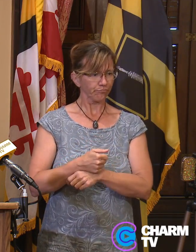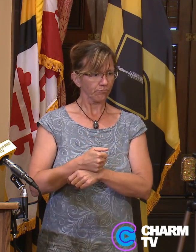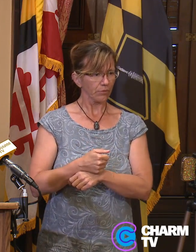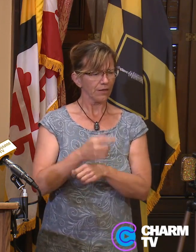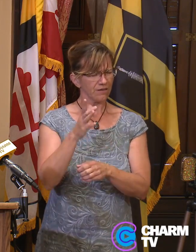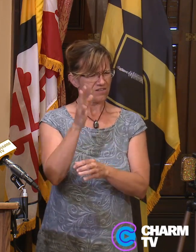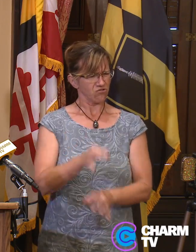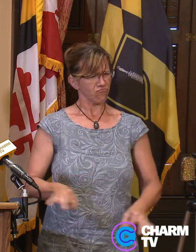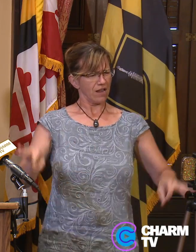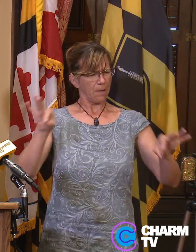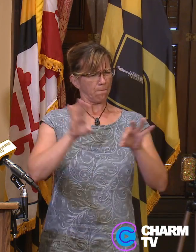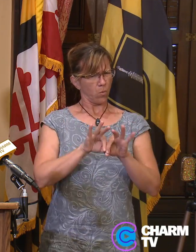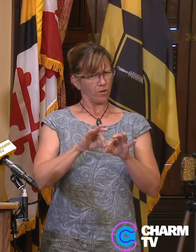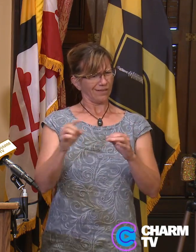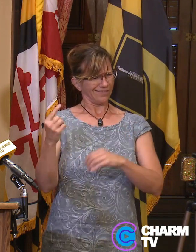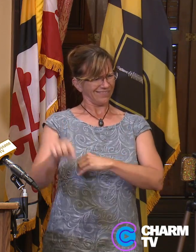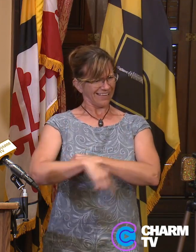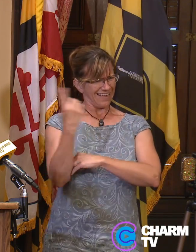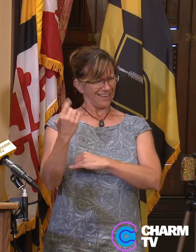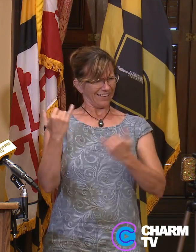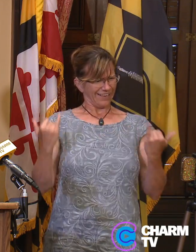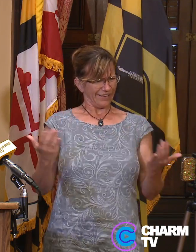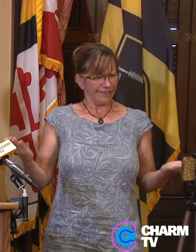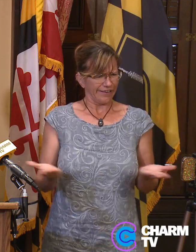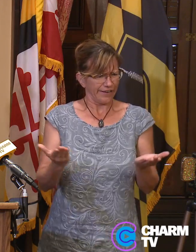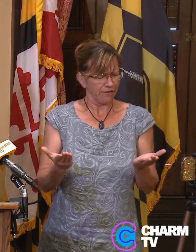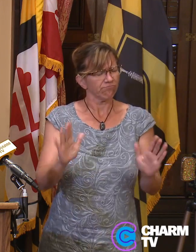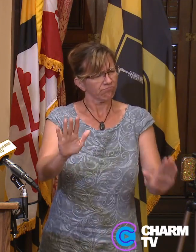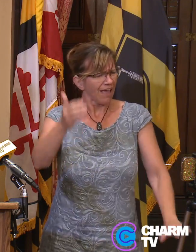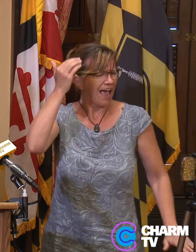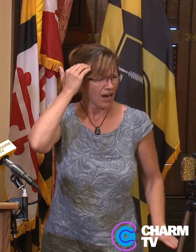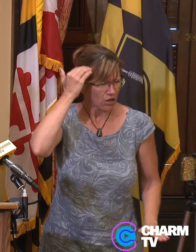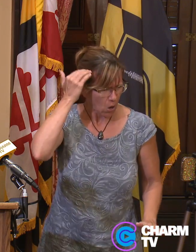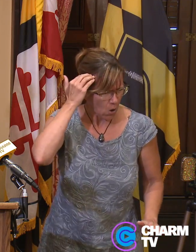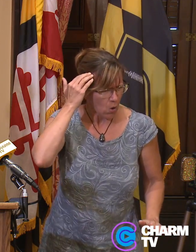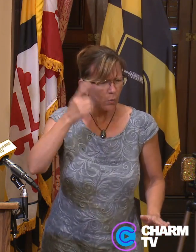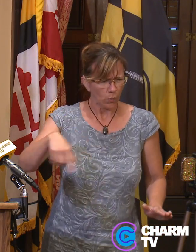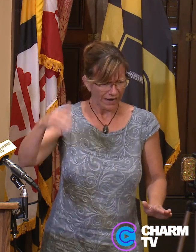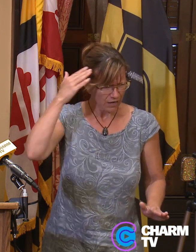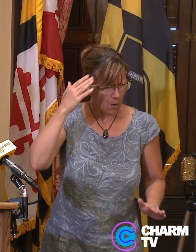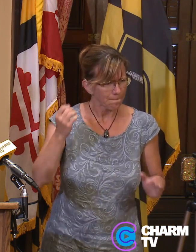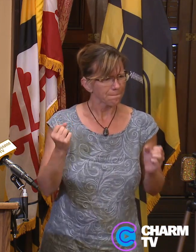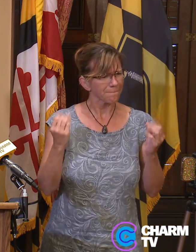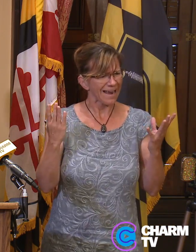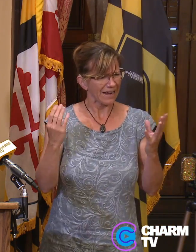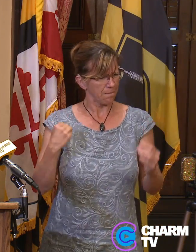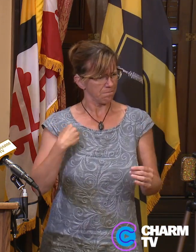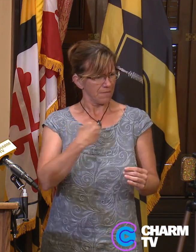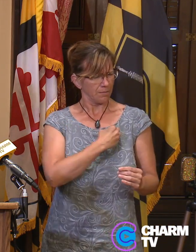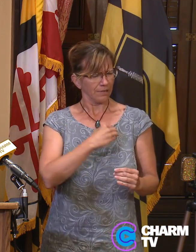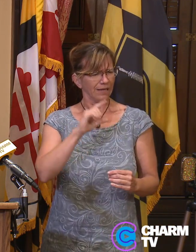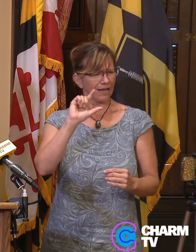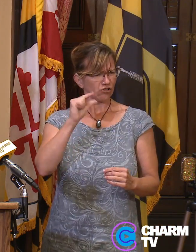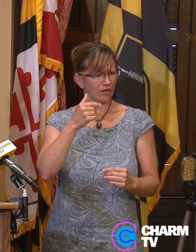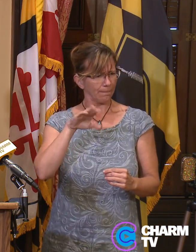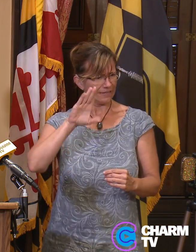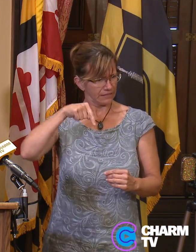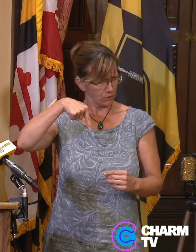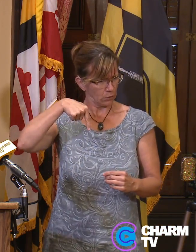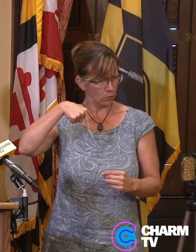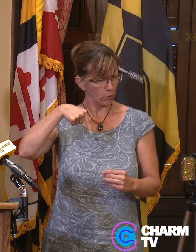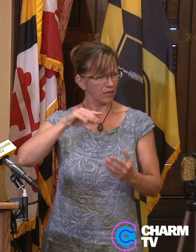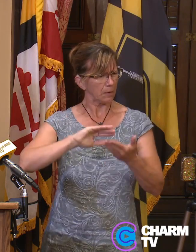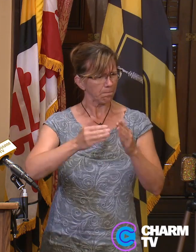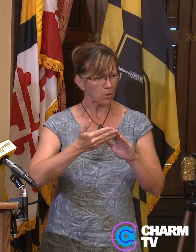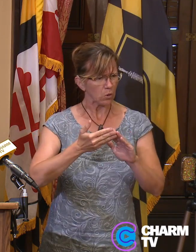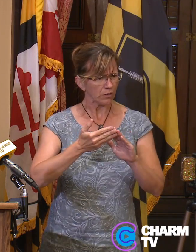city. I know, and we know, that many members of our LGBTQ community still face many barriers and challenges